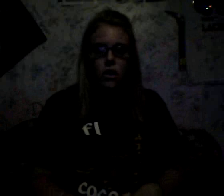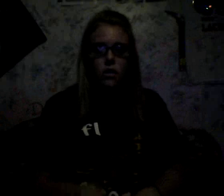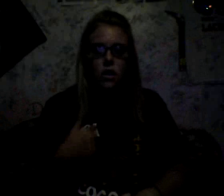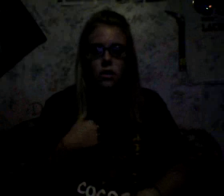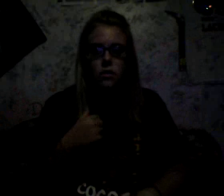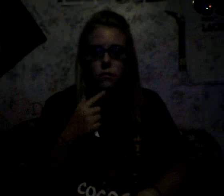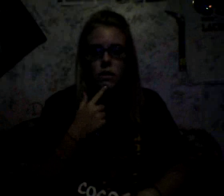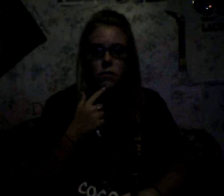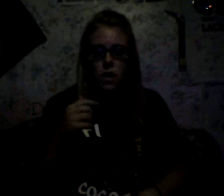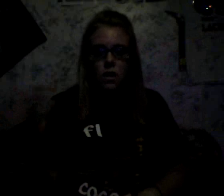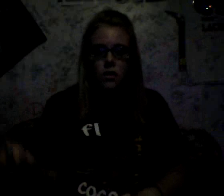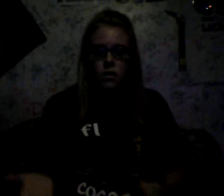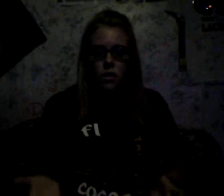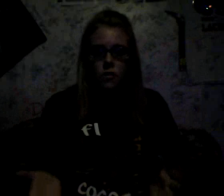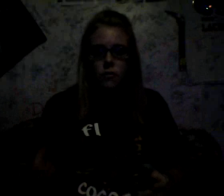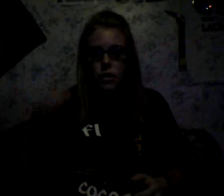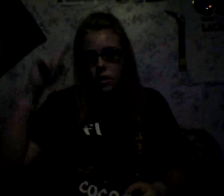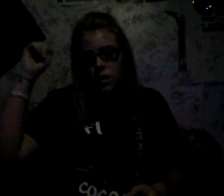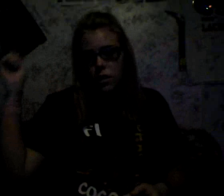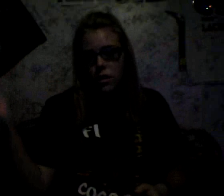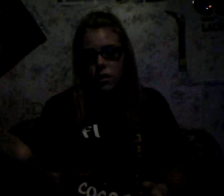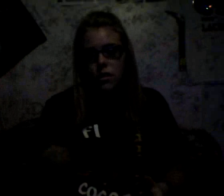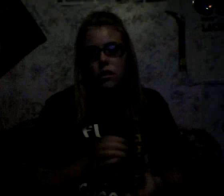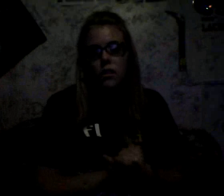I'd like to make myself believe.